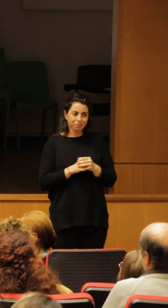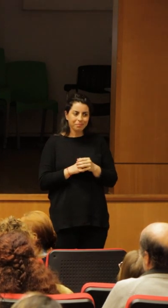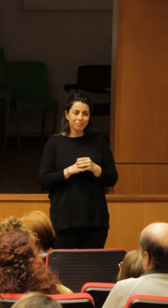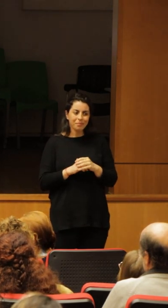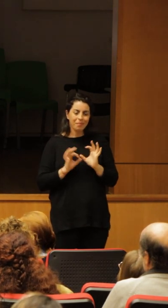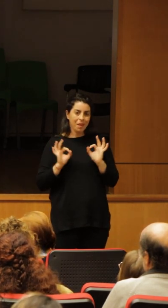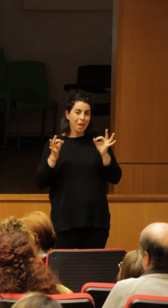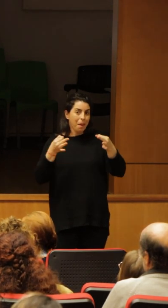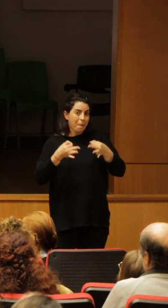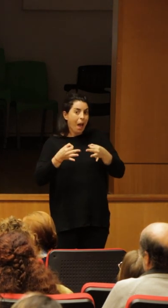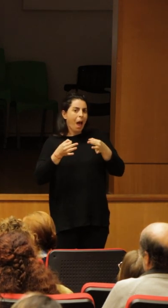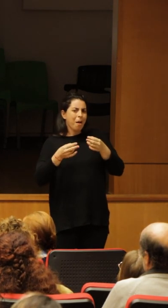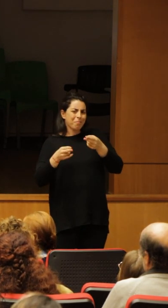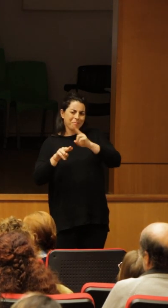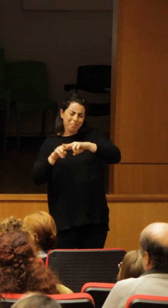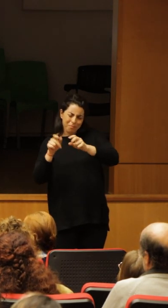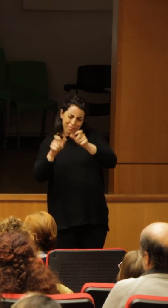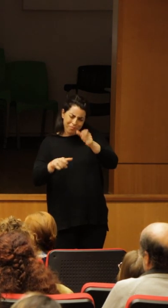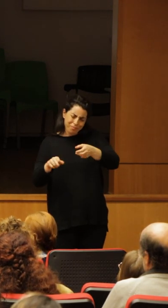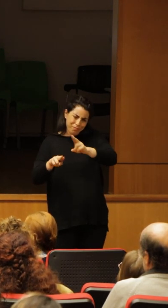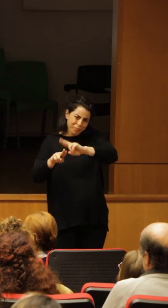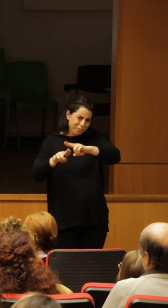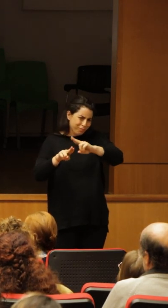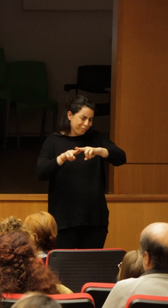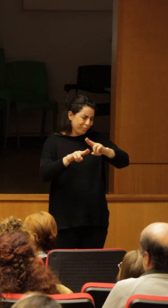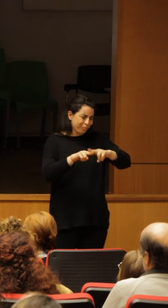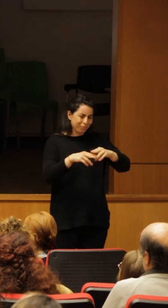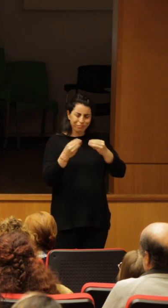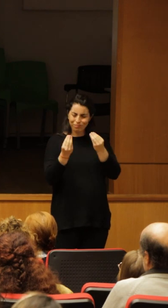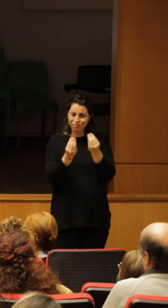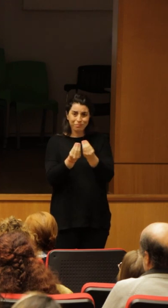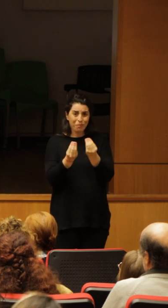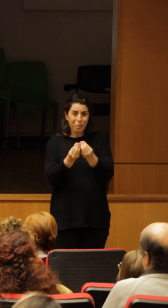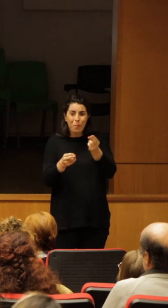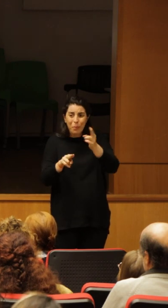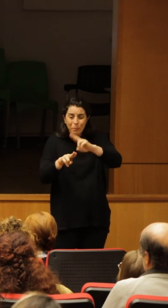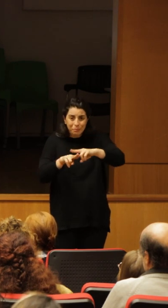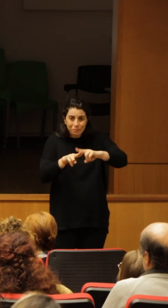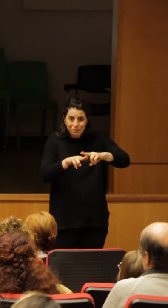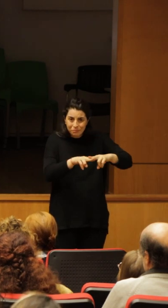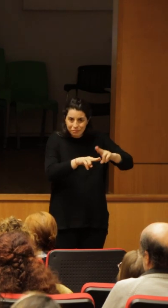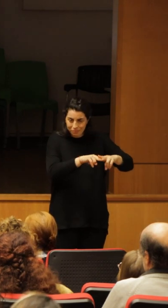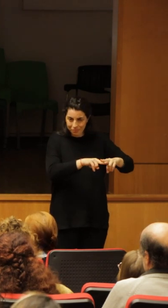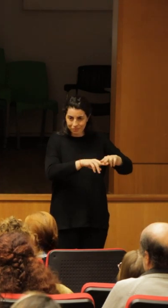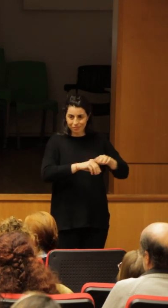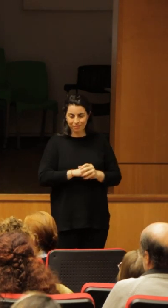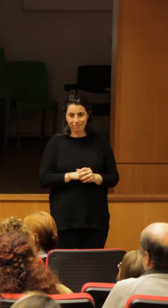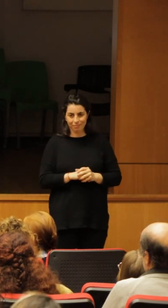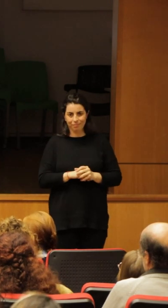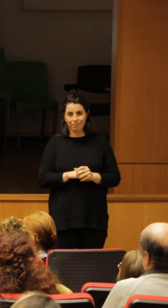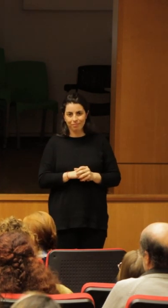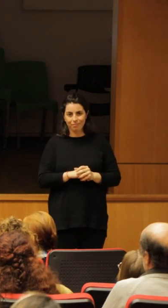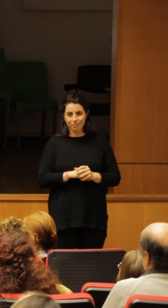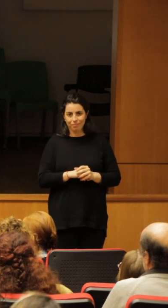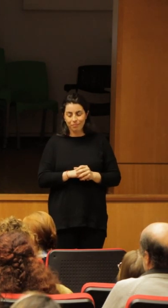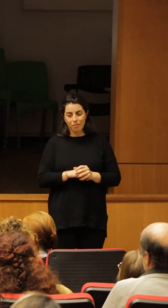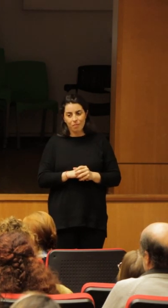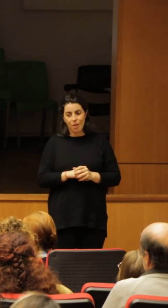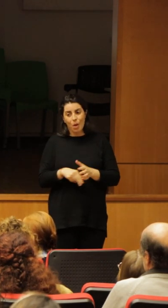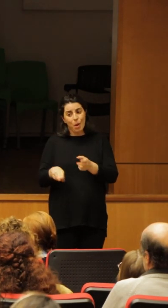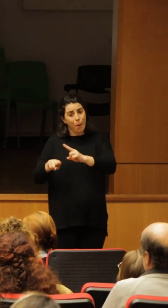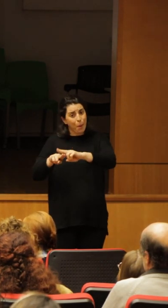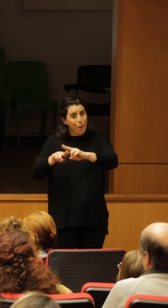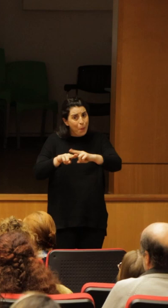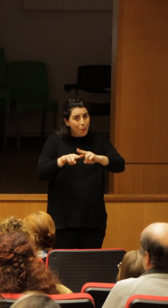que murió. And the biggest, one of the biggest numbers of people who died, they were people who died the soldiers. Y muchos de los que murieron fueron